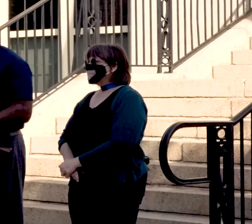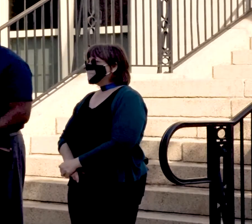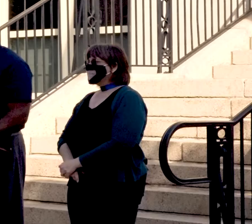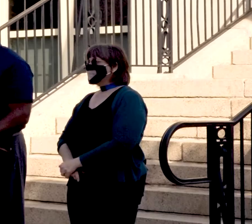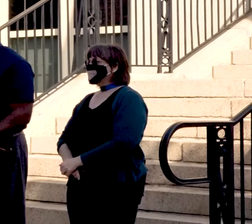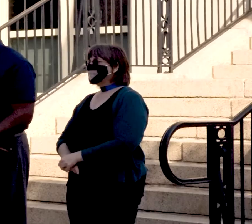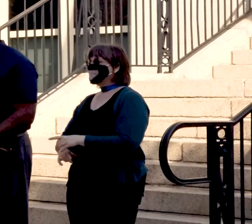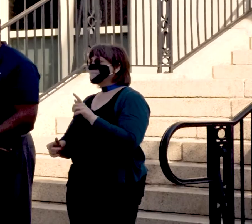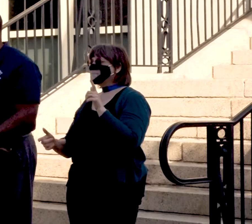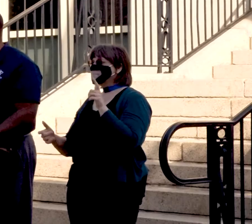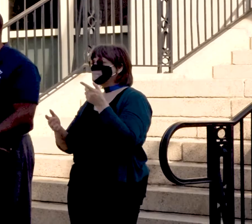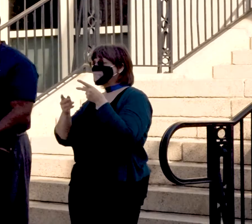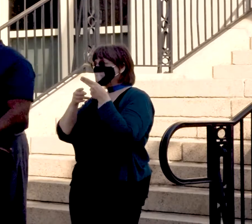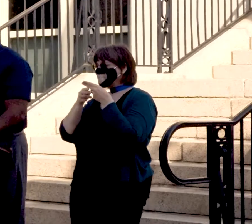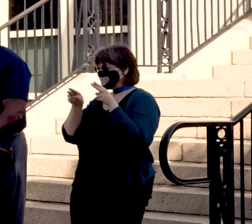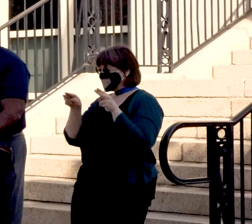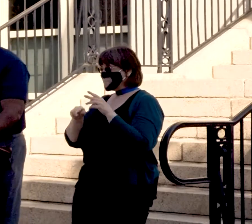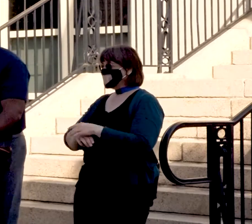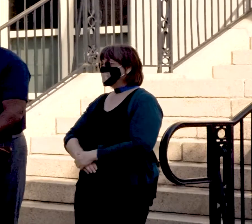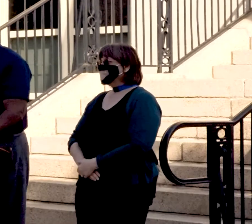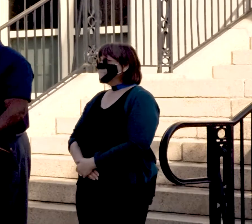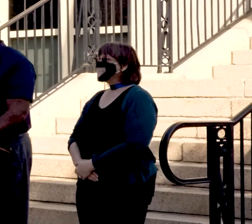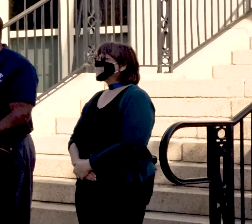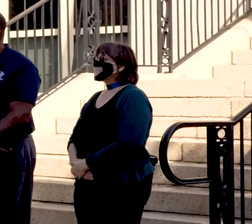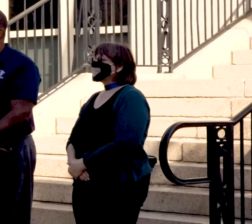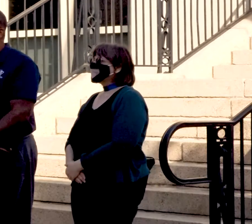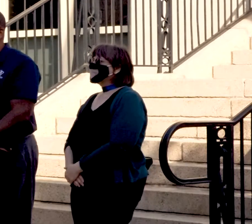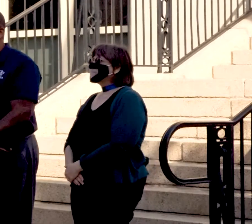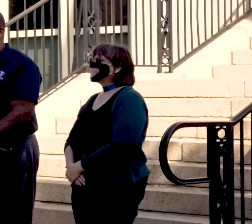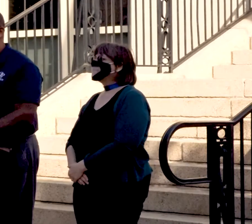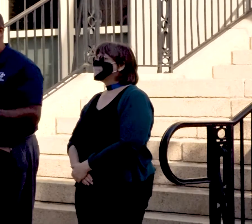Just briefly, I want to say,